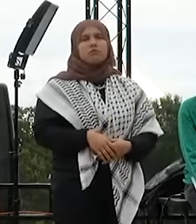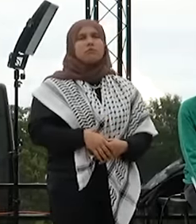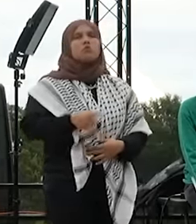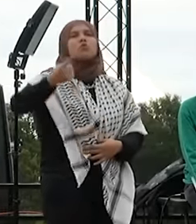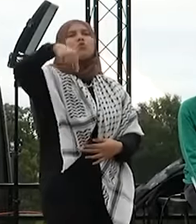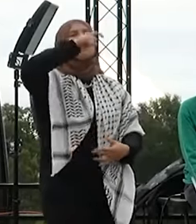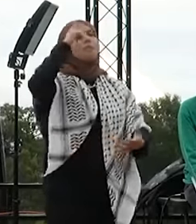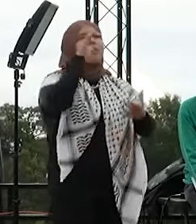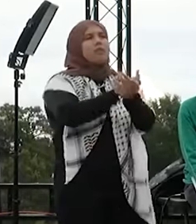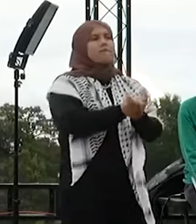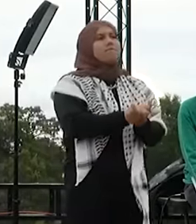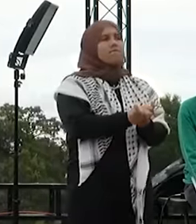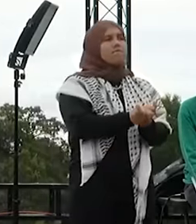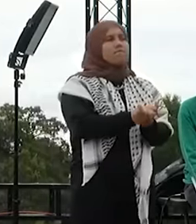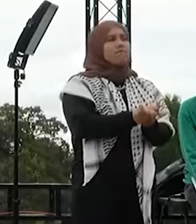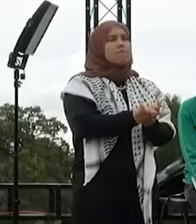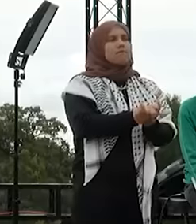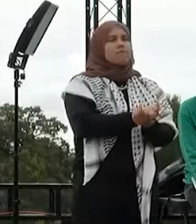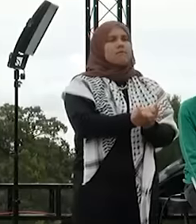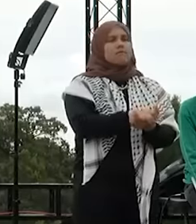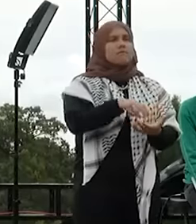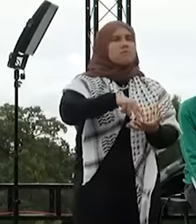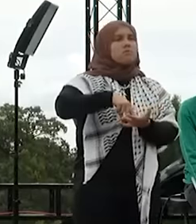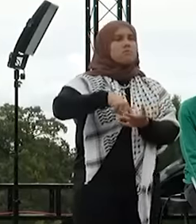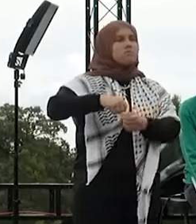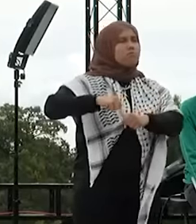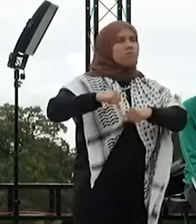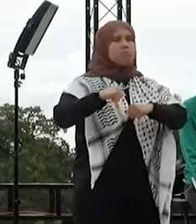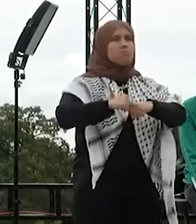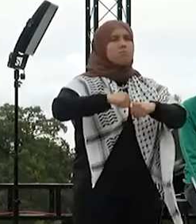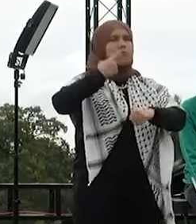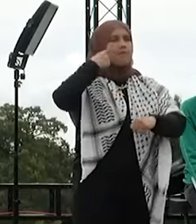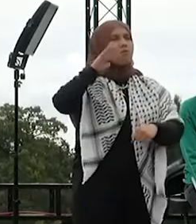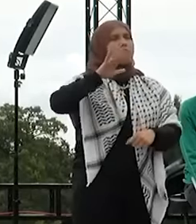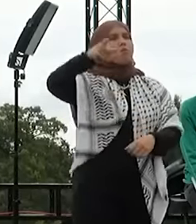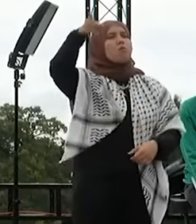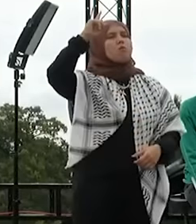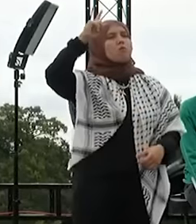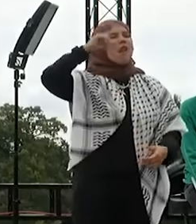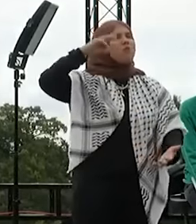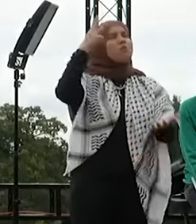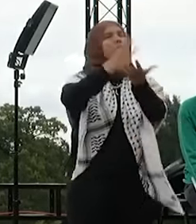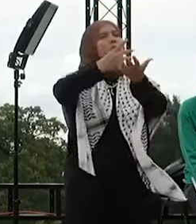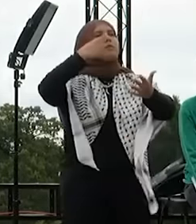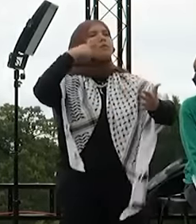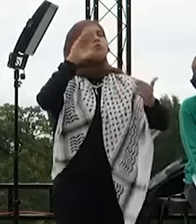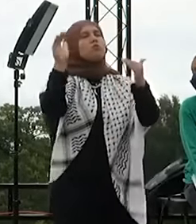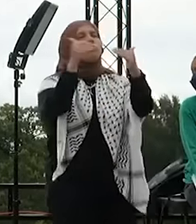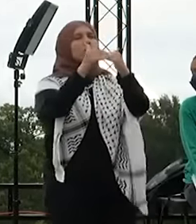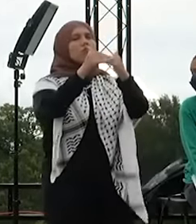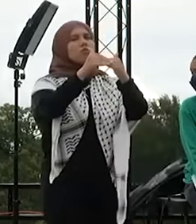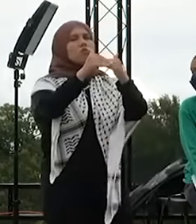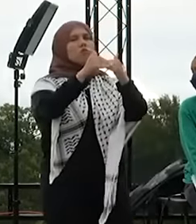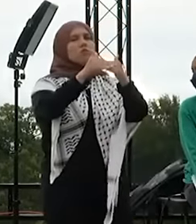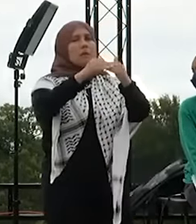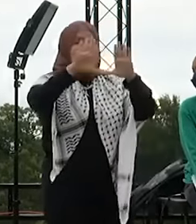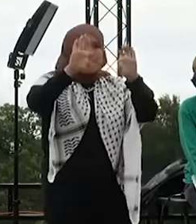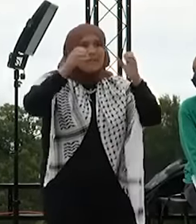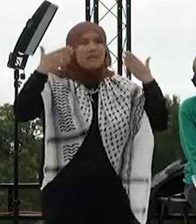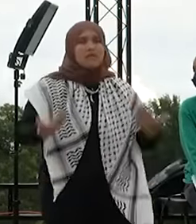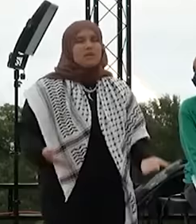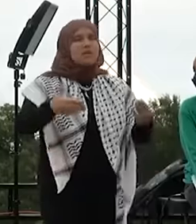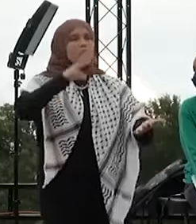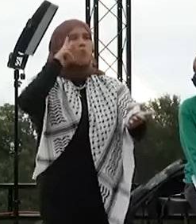who believe, stand firmly for your Lord and be witnesses to justice. Be witnesses to